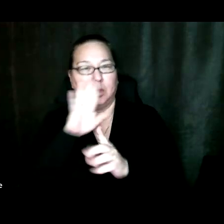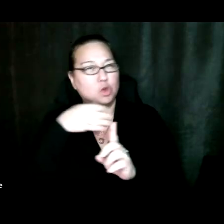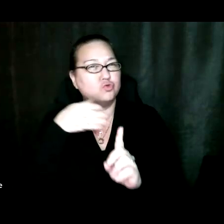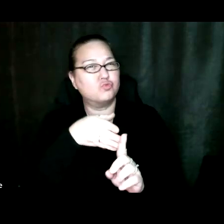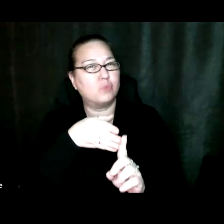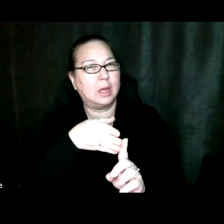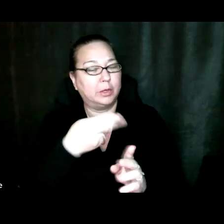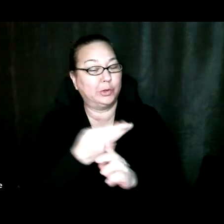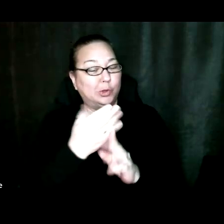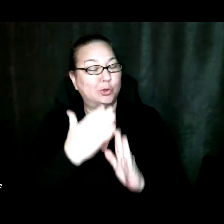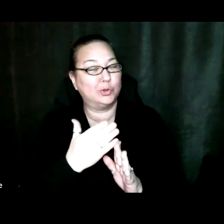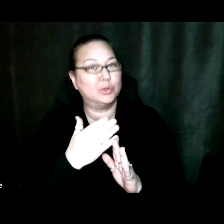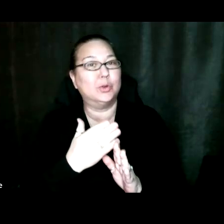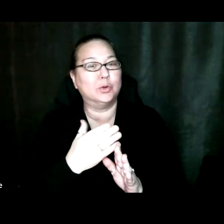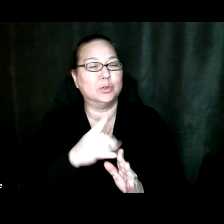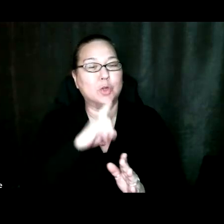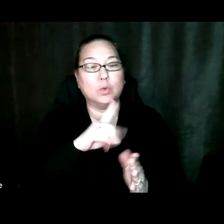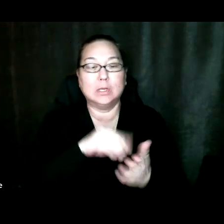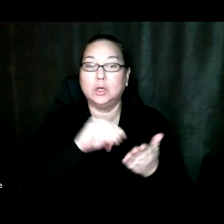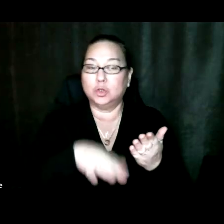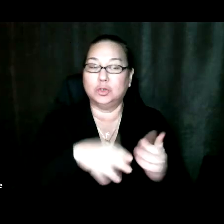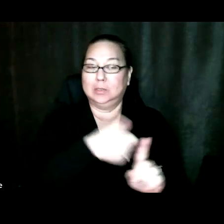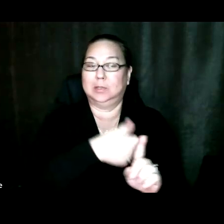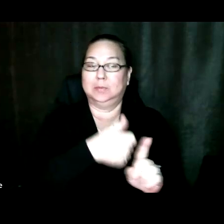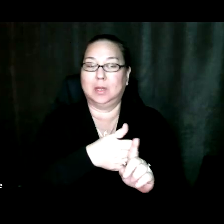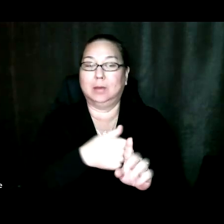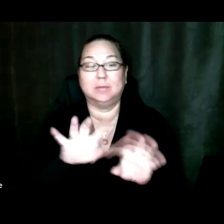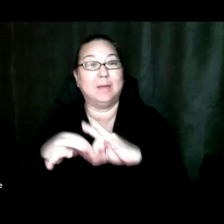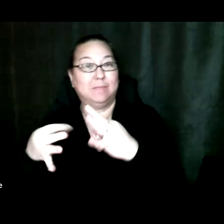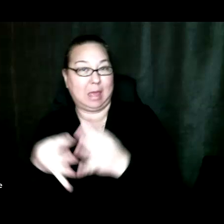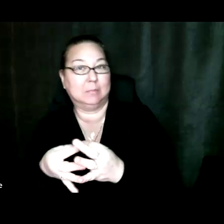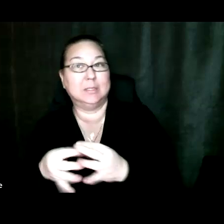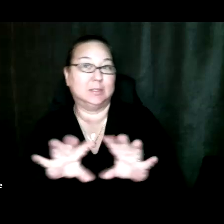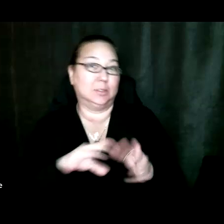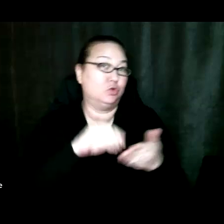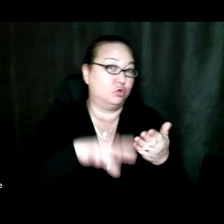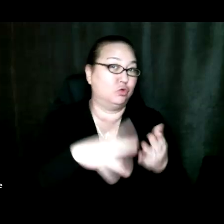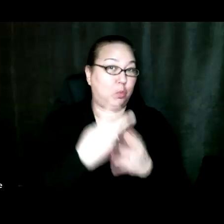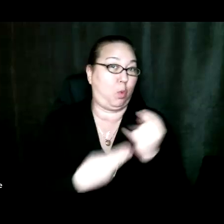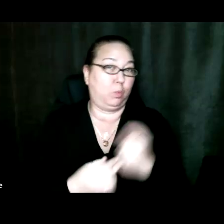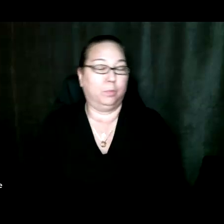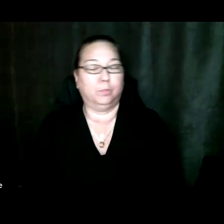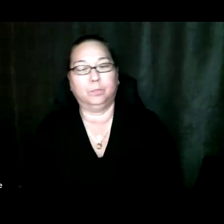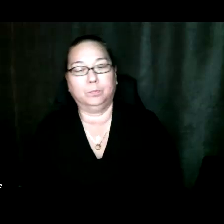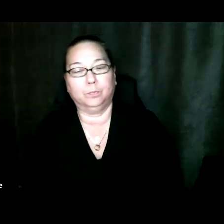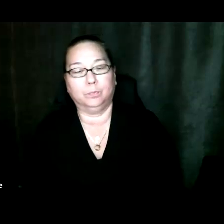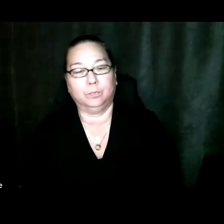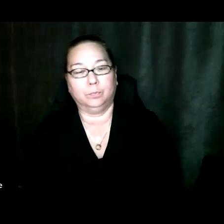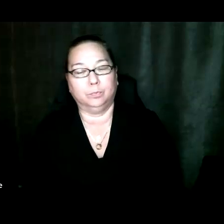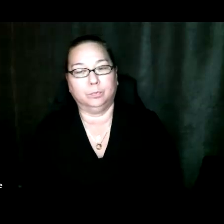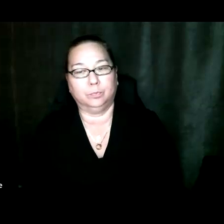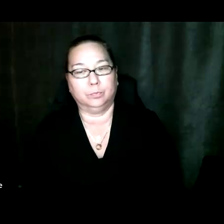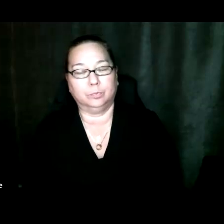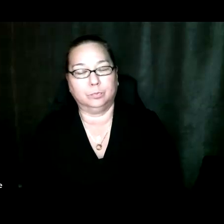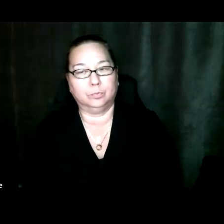the students themselves, the families, the students. ¿Ustedes han recibido, han hecho alguna encuesta,